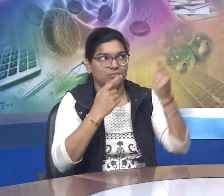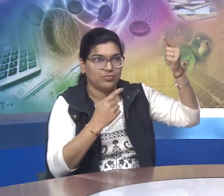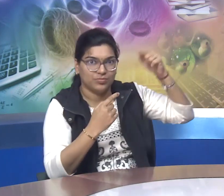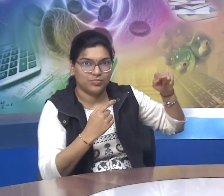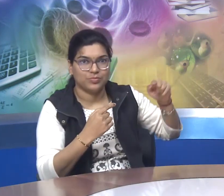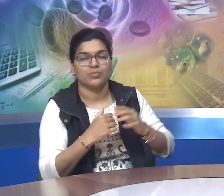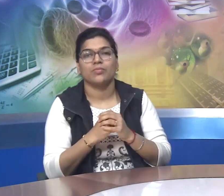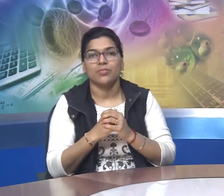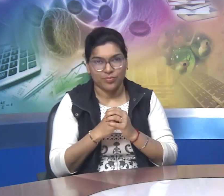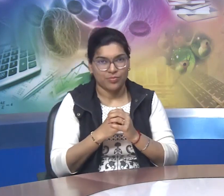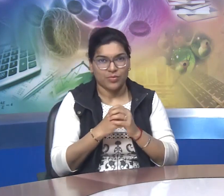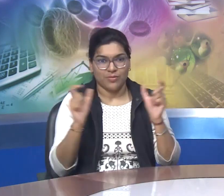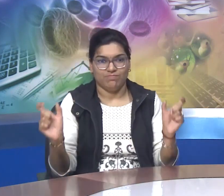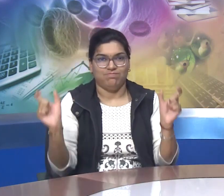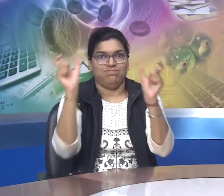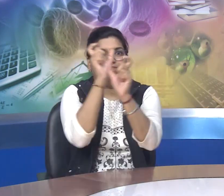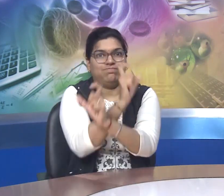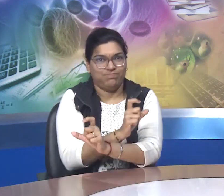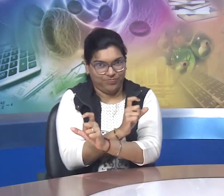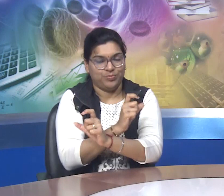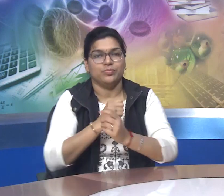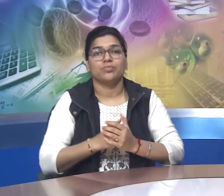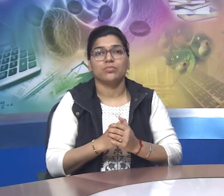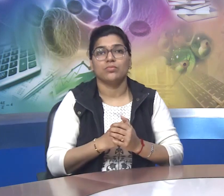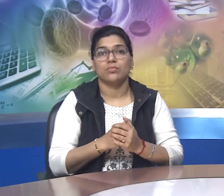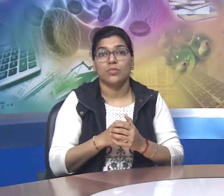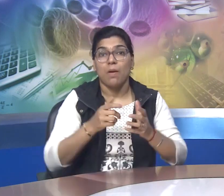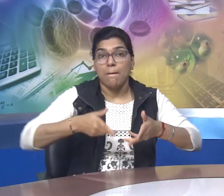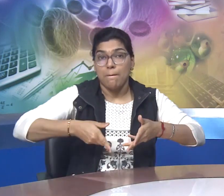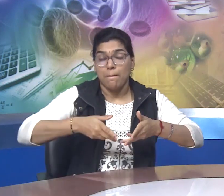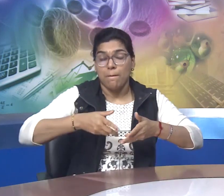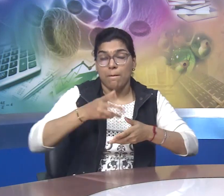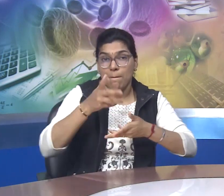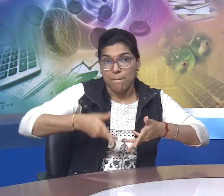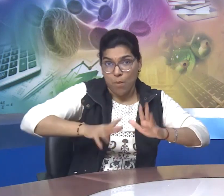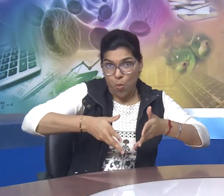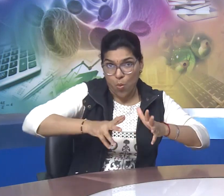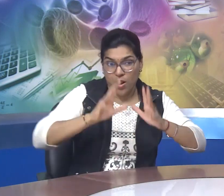changed into the ball is kicked